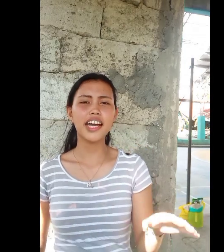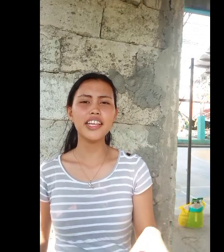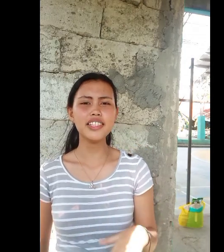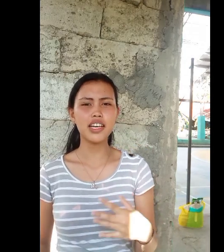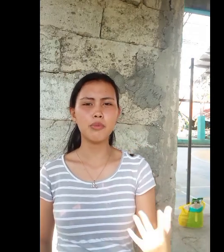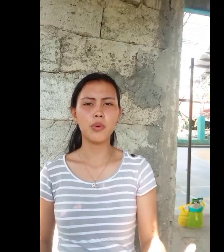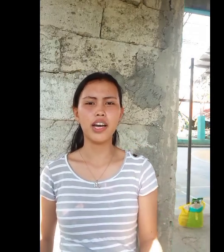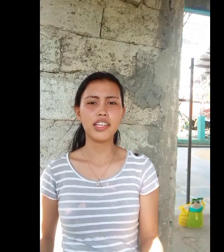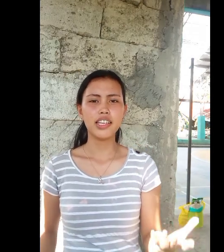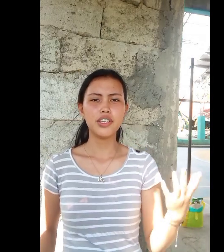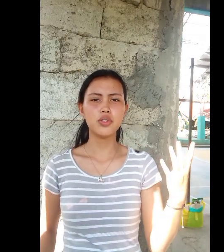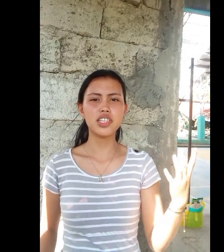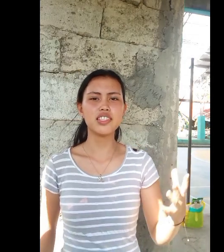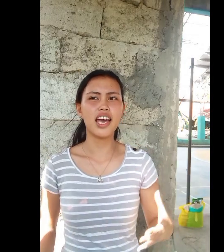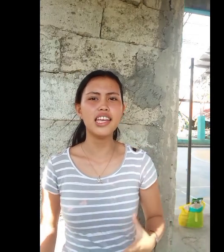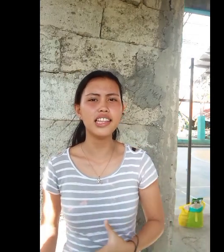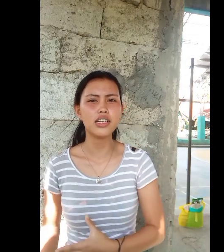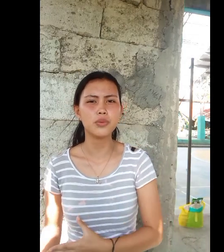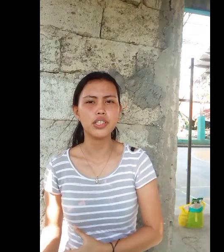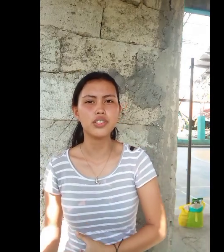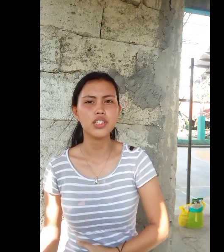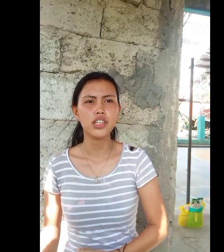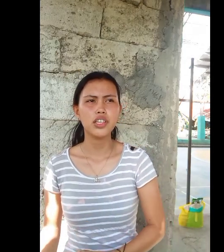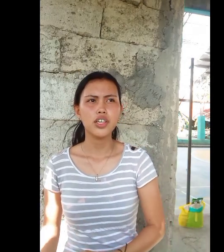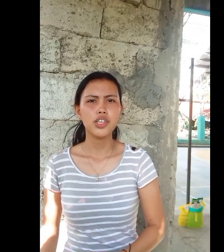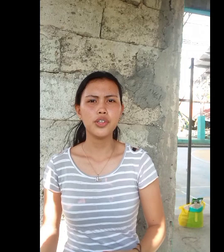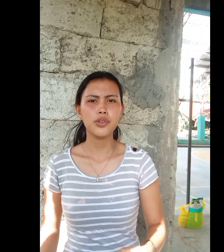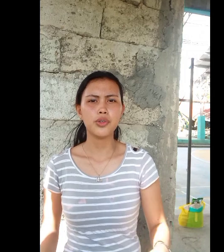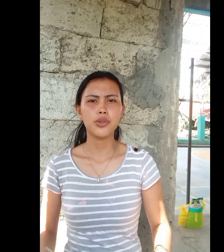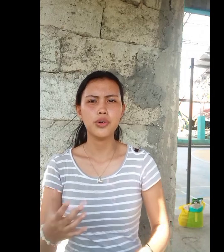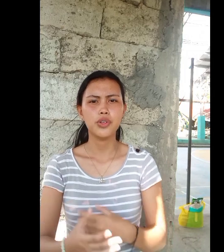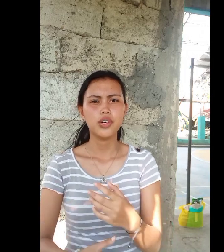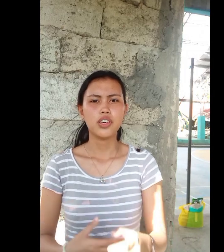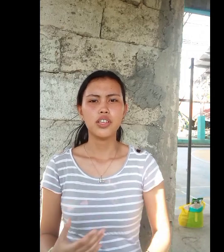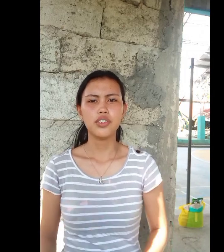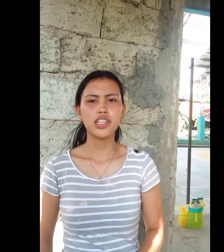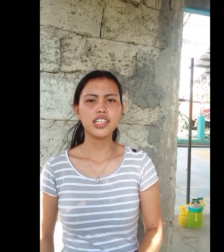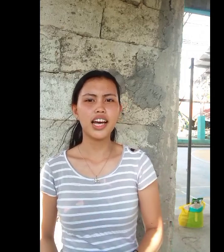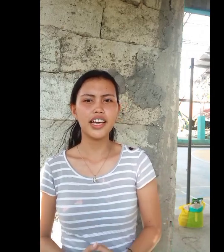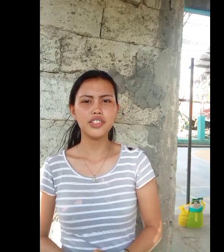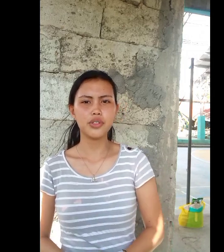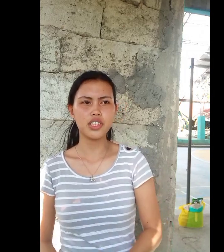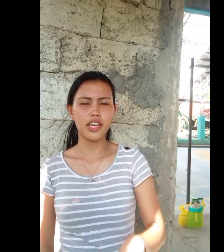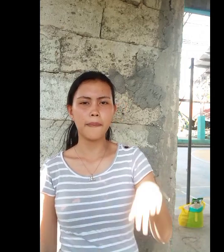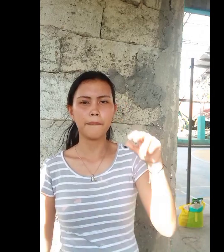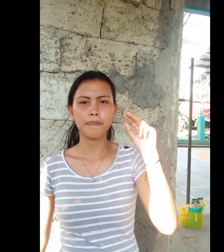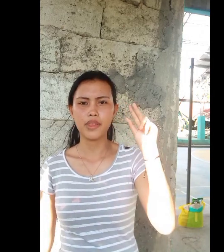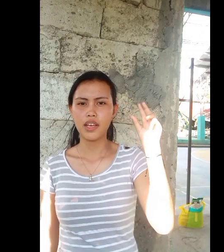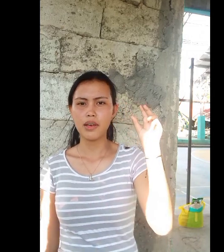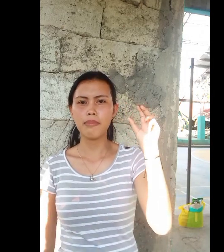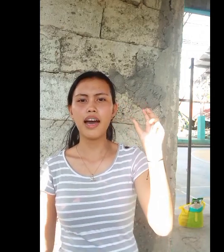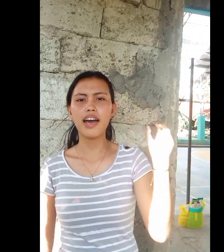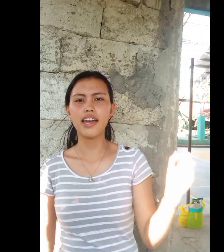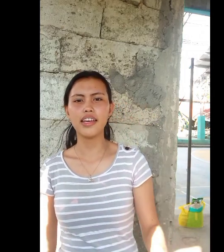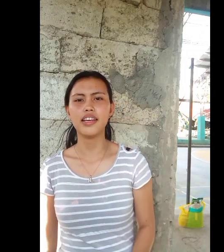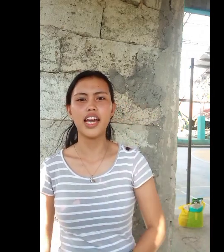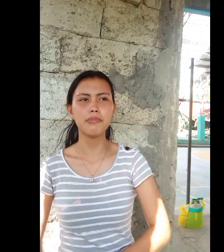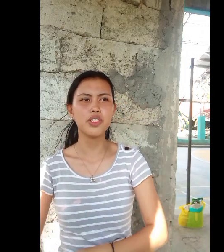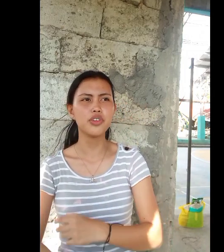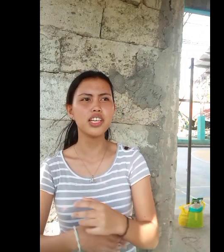declining someone using sign language, you you decline using you